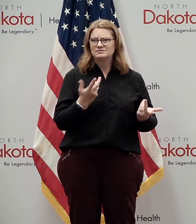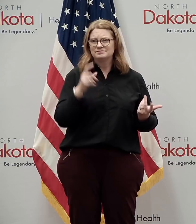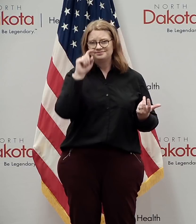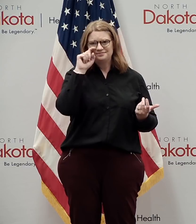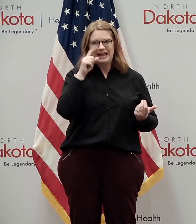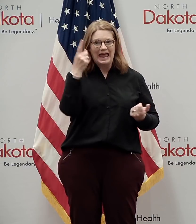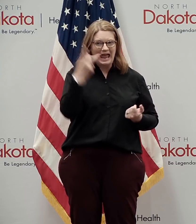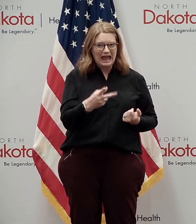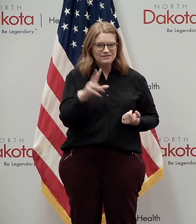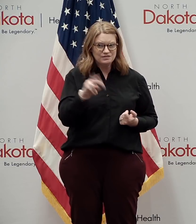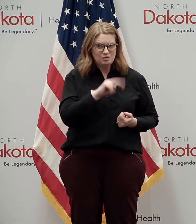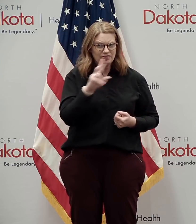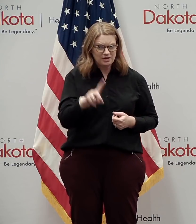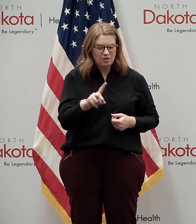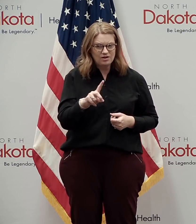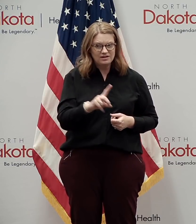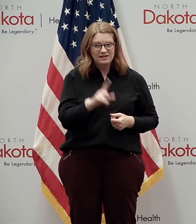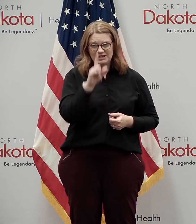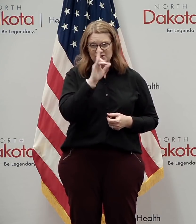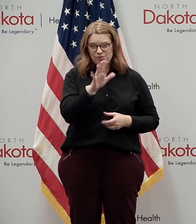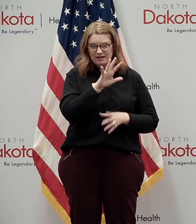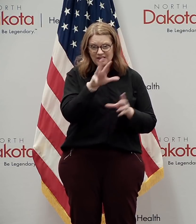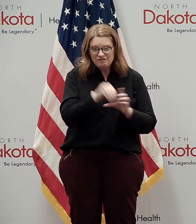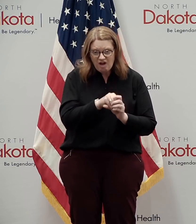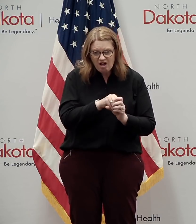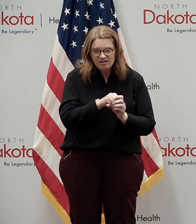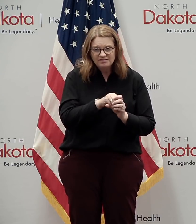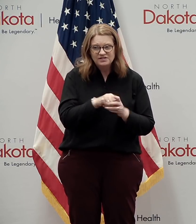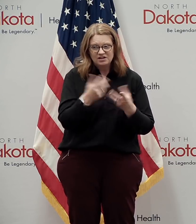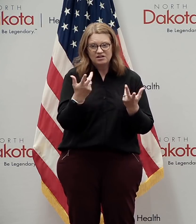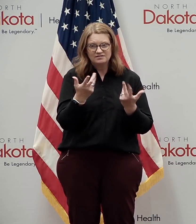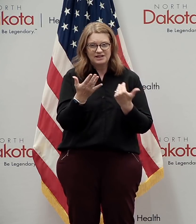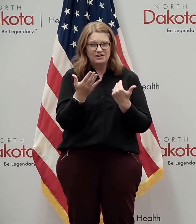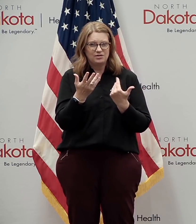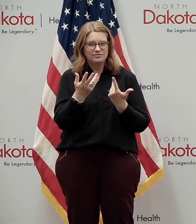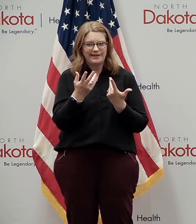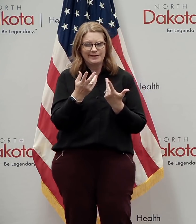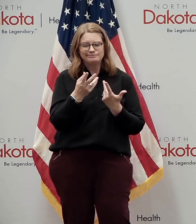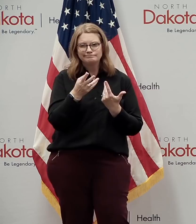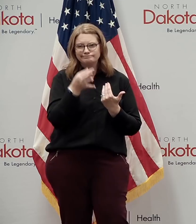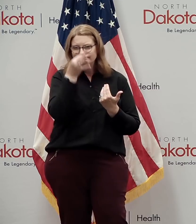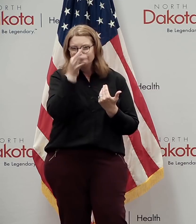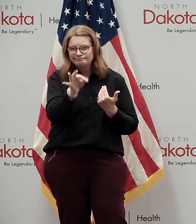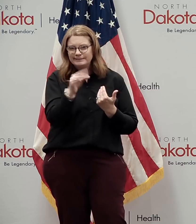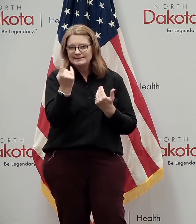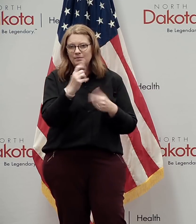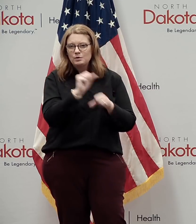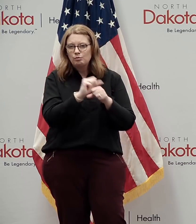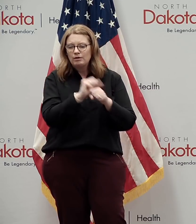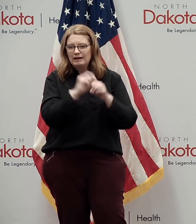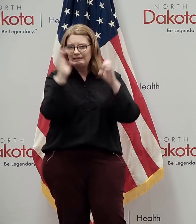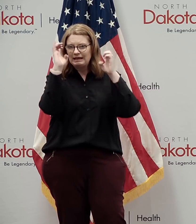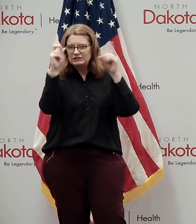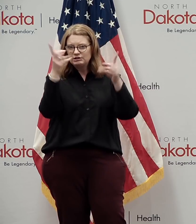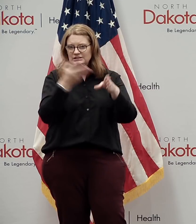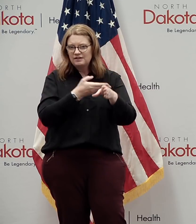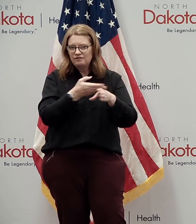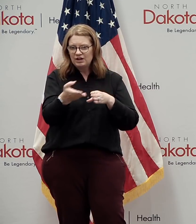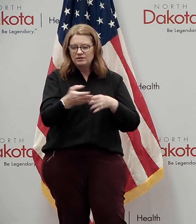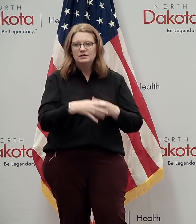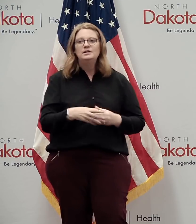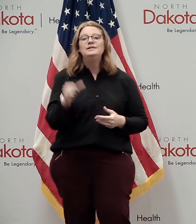to half of North Dakotans are either directly involved or 1 degree of separation away from somebody who's working in the education field. And